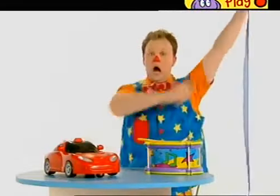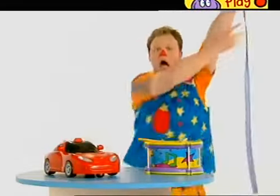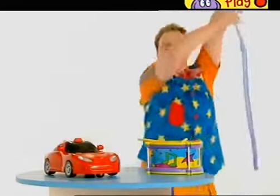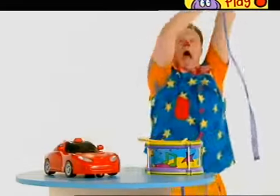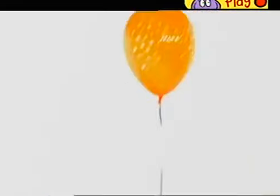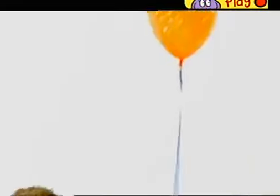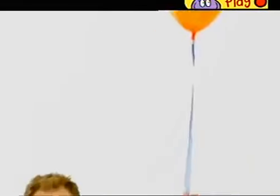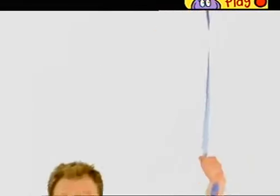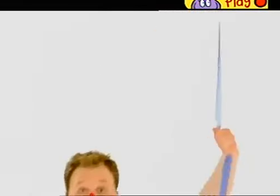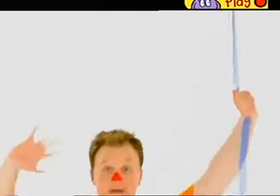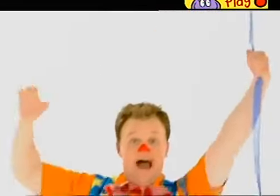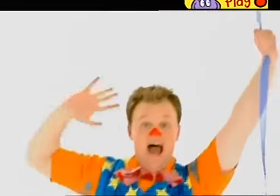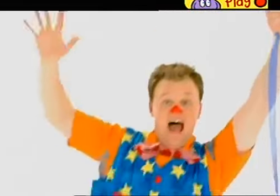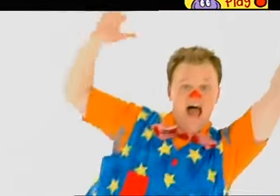Bye-bye, Mr. Tumble! Bye-bye!